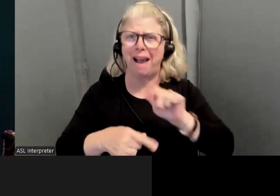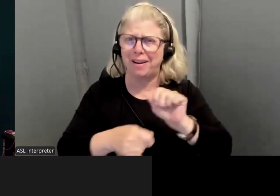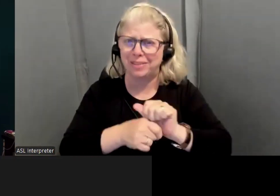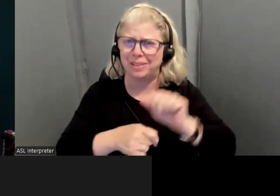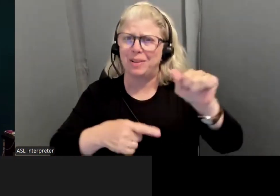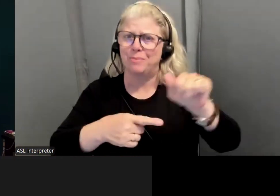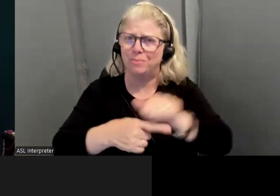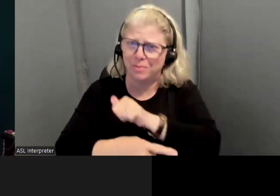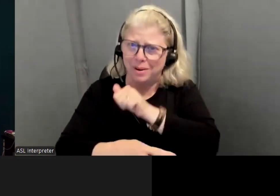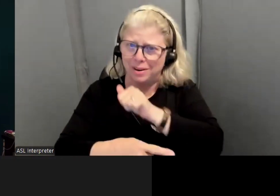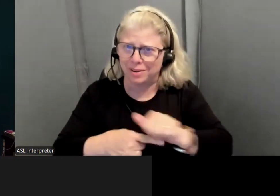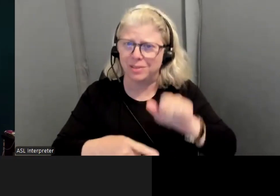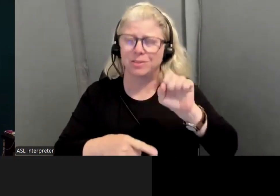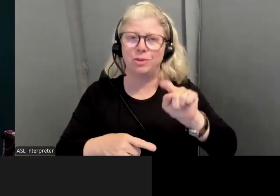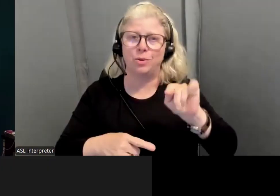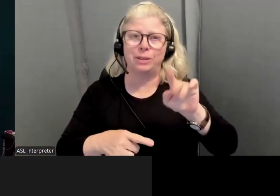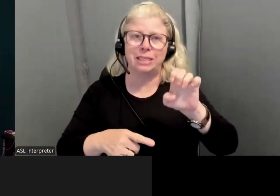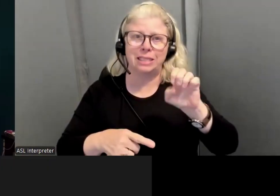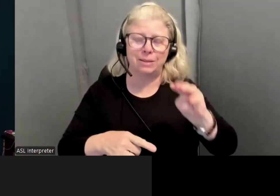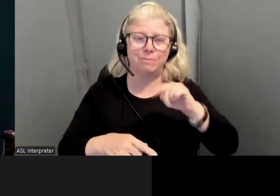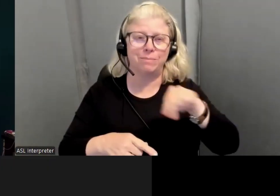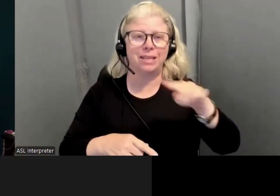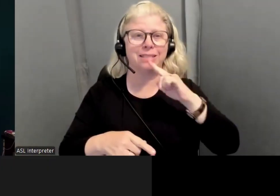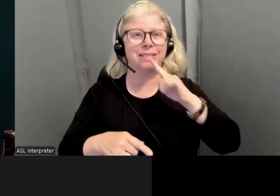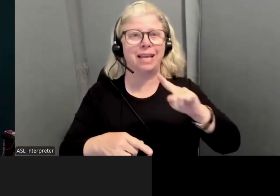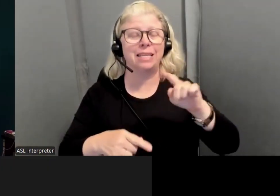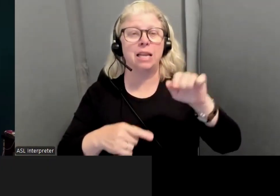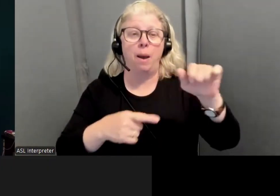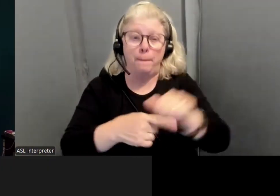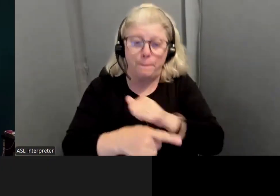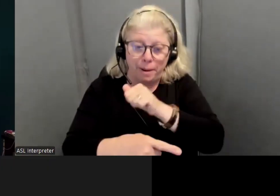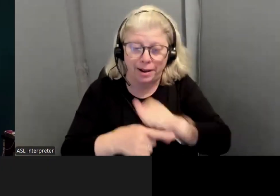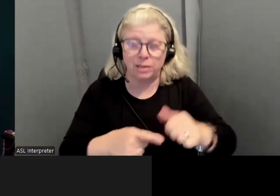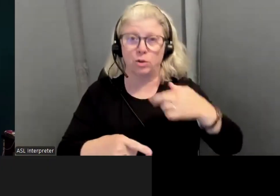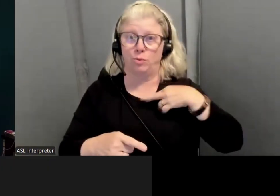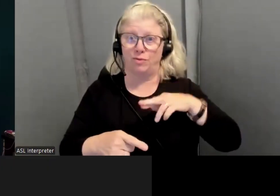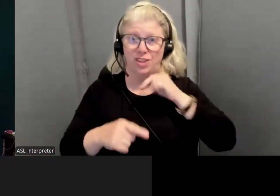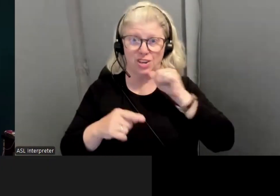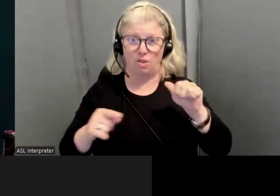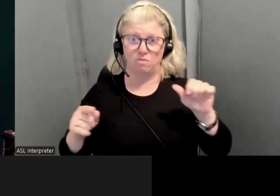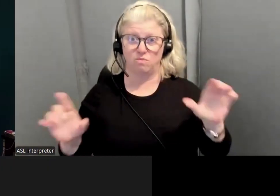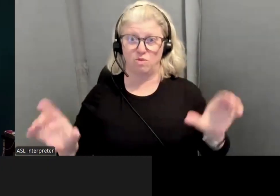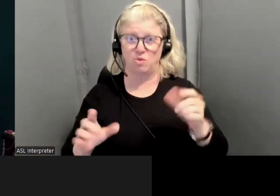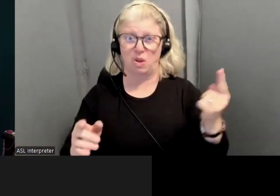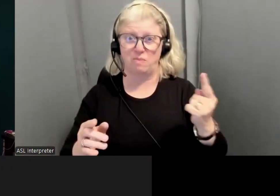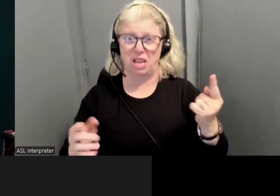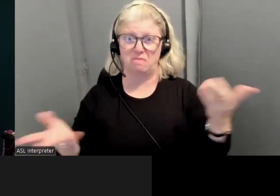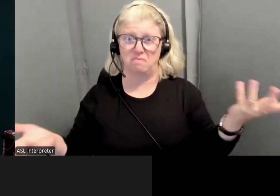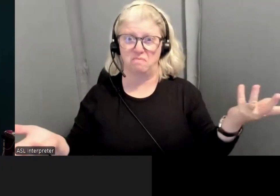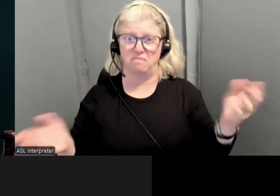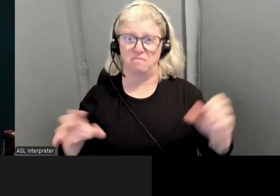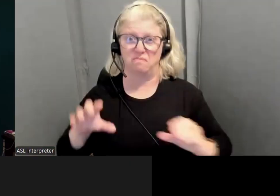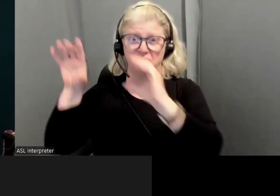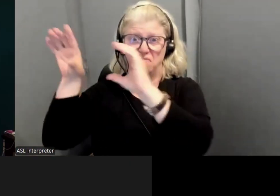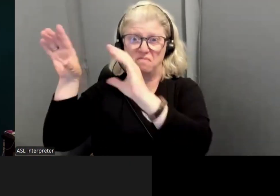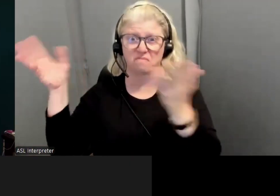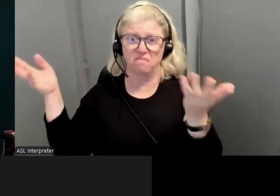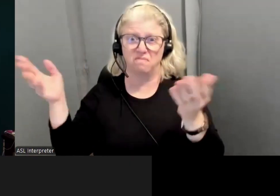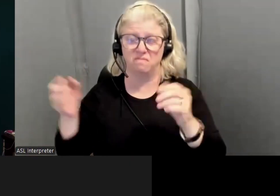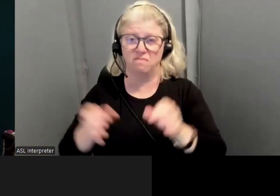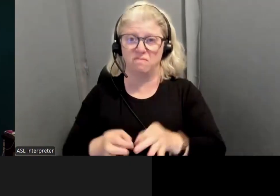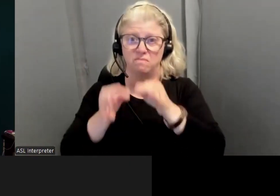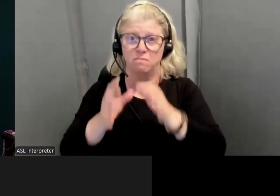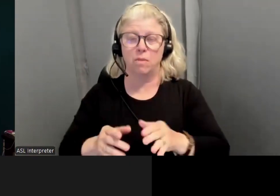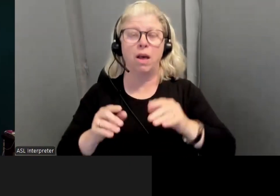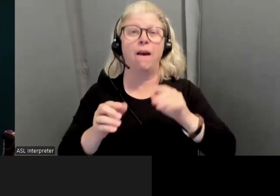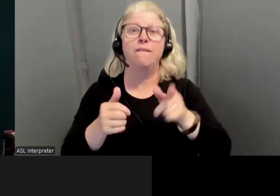started Ethical Culture. He said it's a practical religion. If you don't put it to use, it's just useless. put it up on it's useless. Yeah, it's not. The first